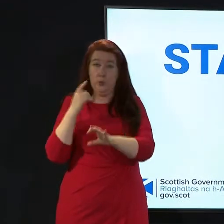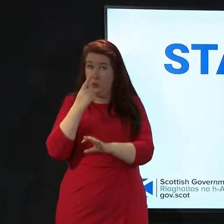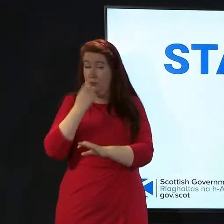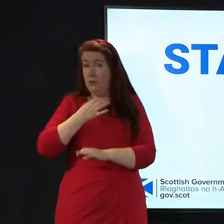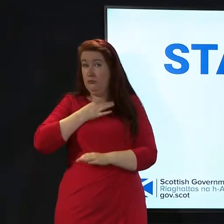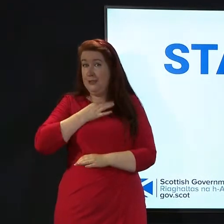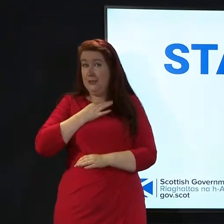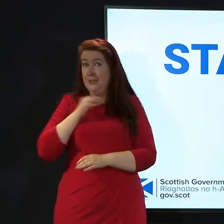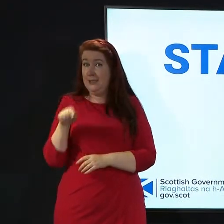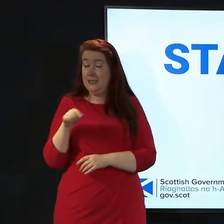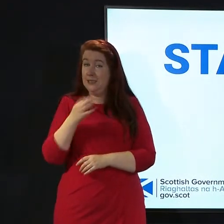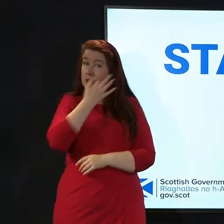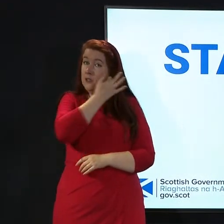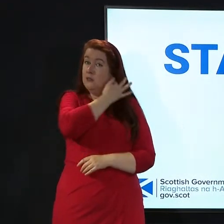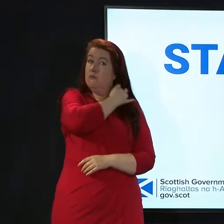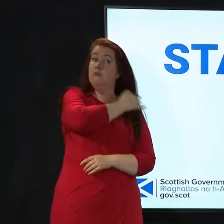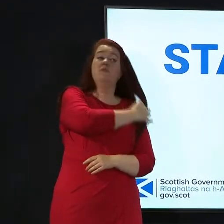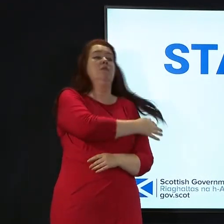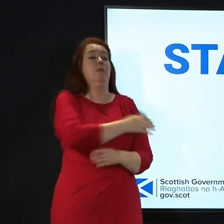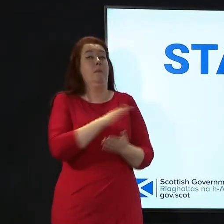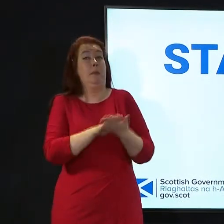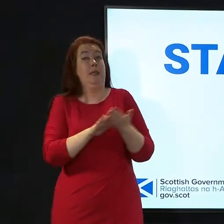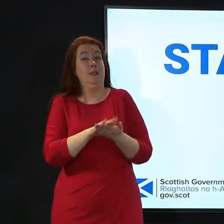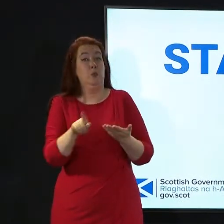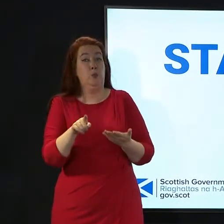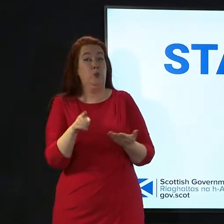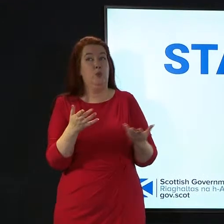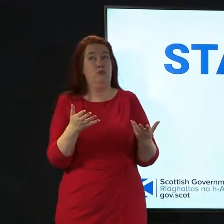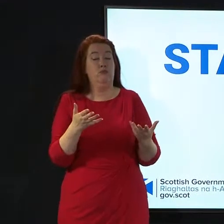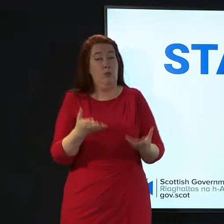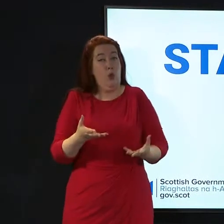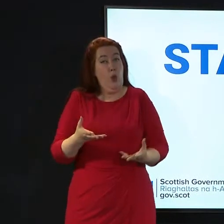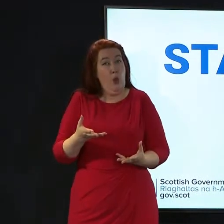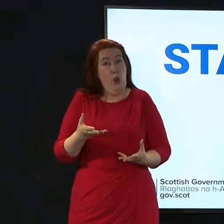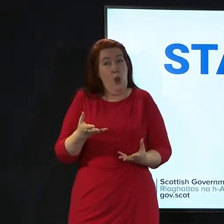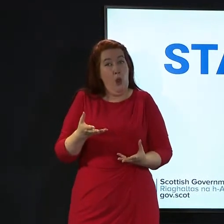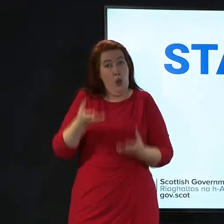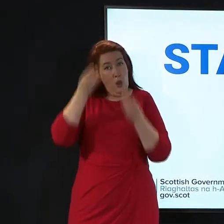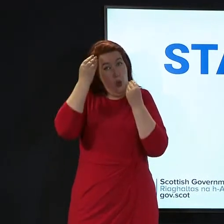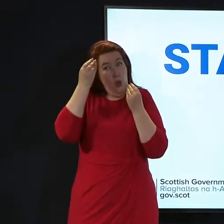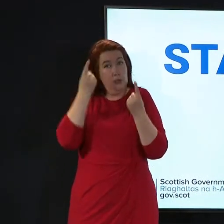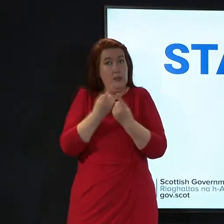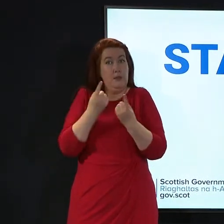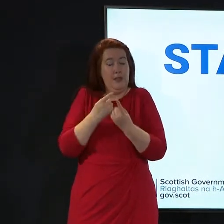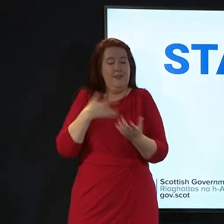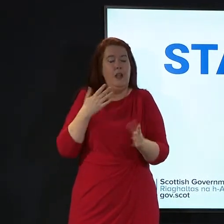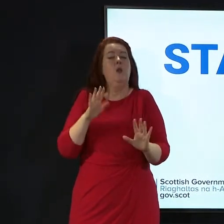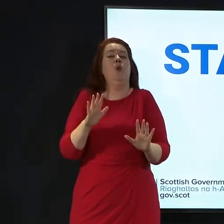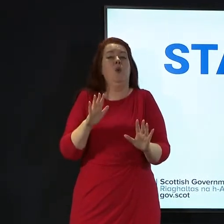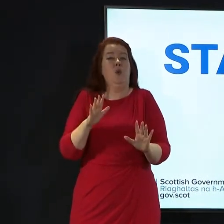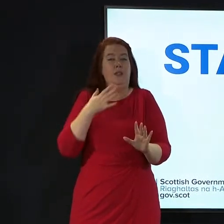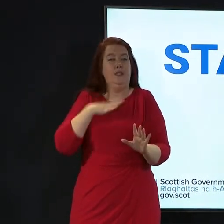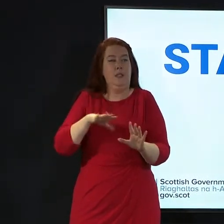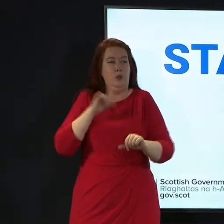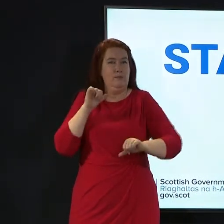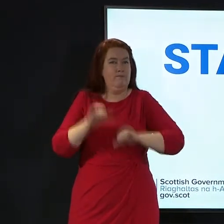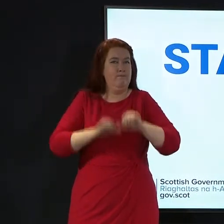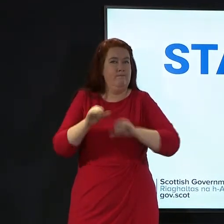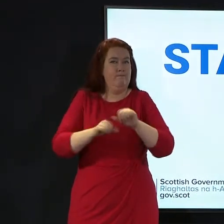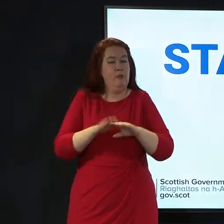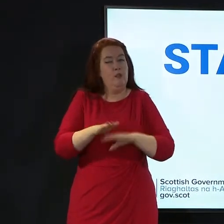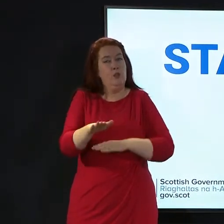risk. Are there sort of lessons that you're learning at this point that you might think we need to take forward as the pandemic